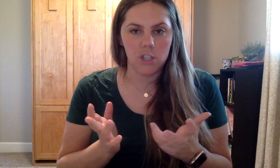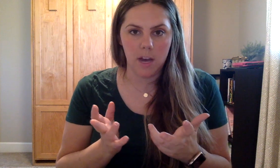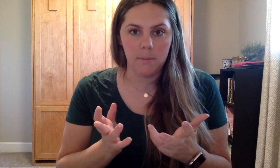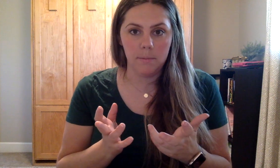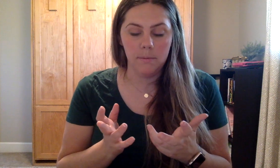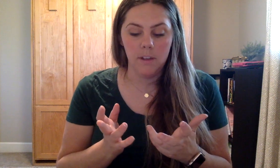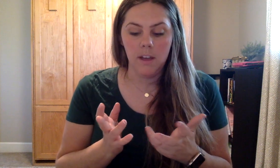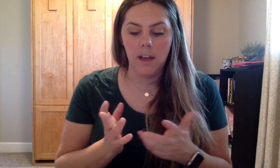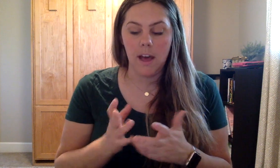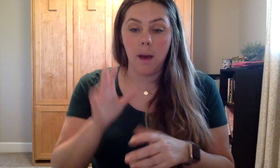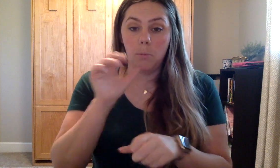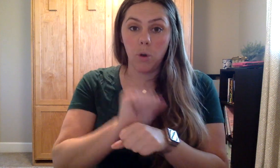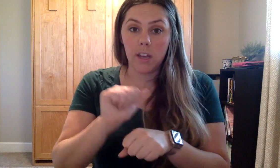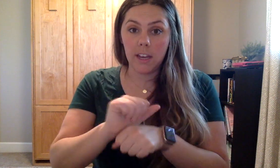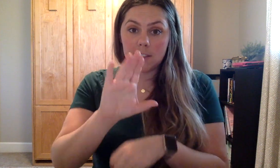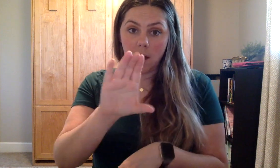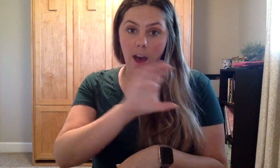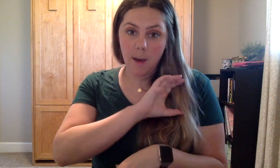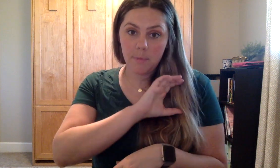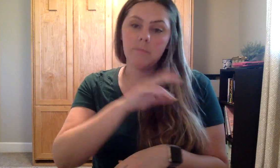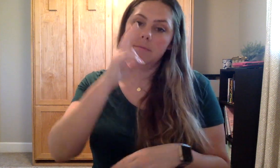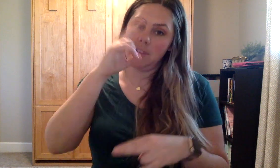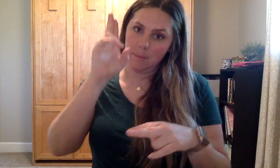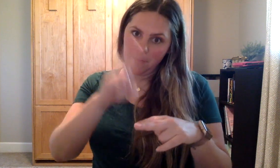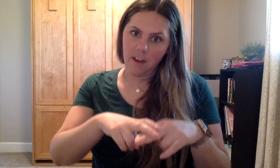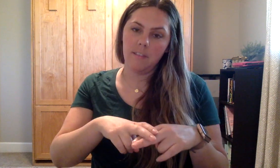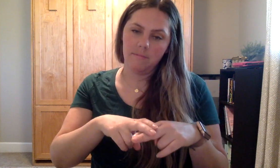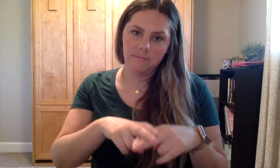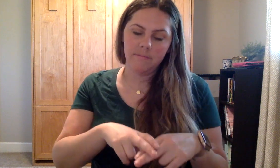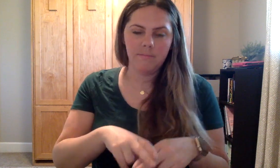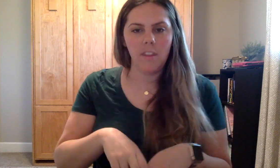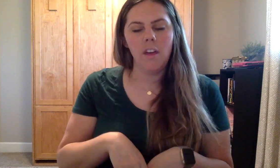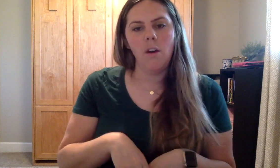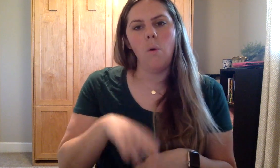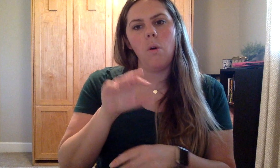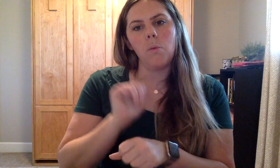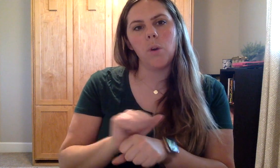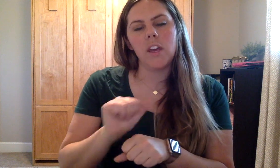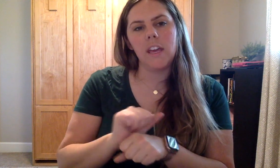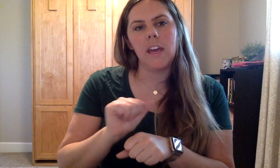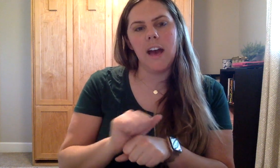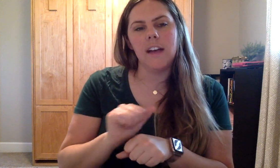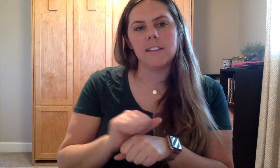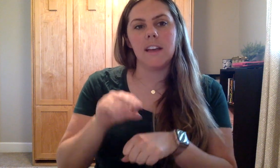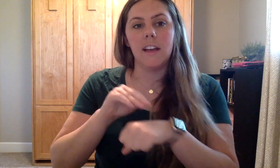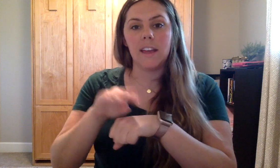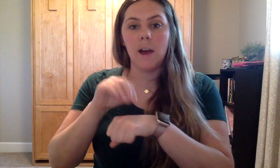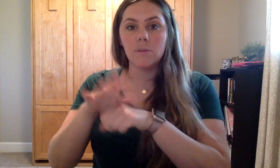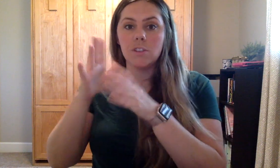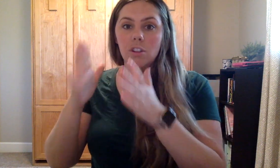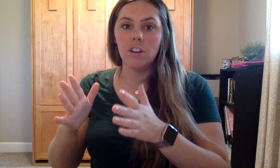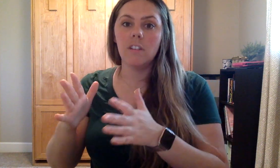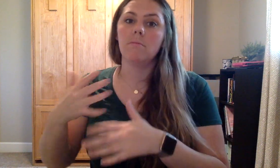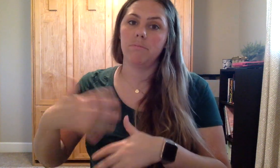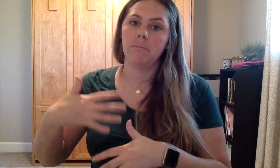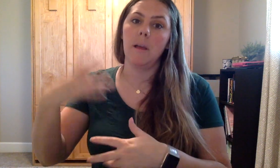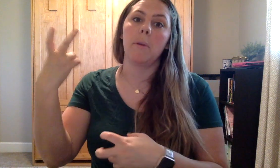job. Working as a cop, that'd be fun. Or working as a counselor, that'd be